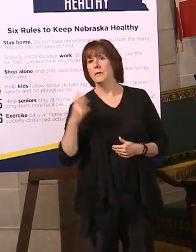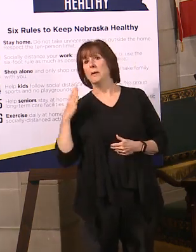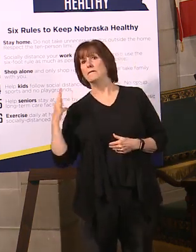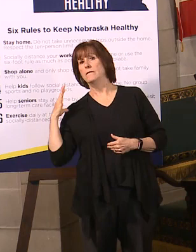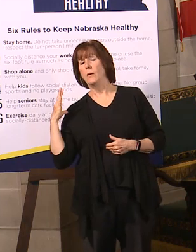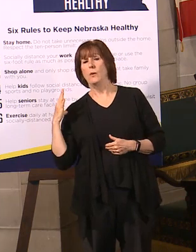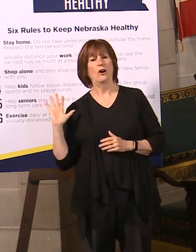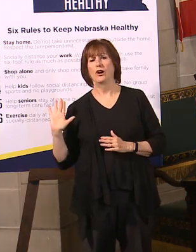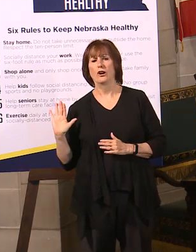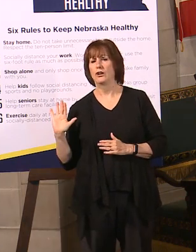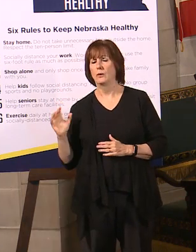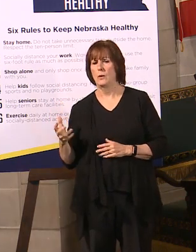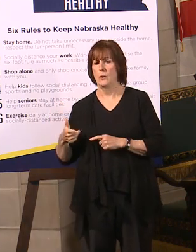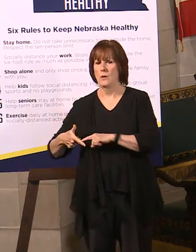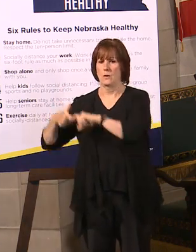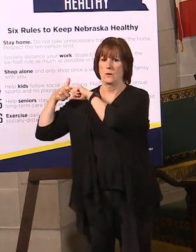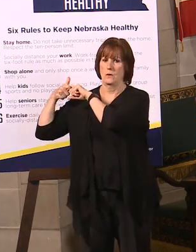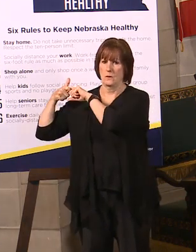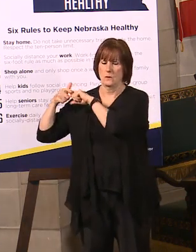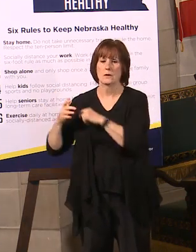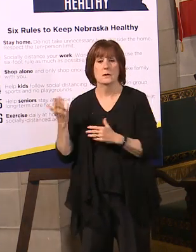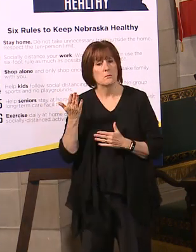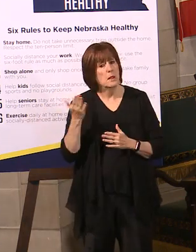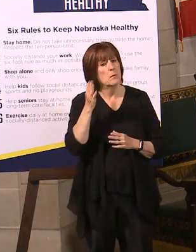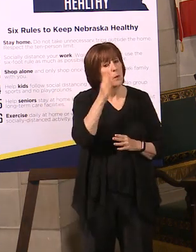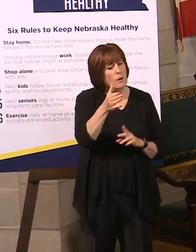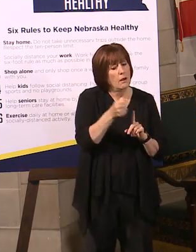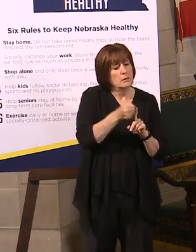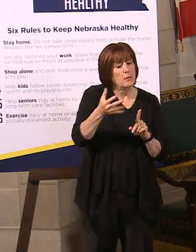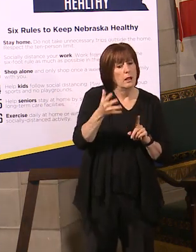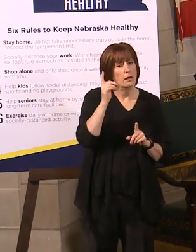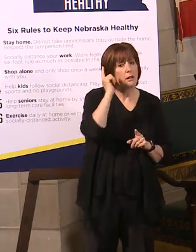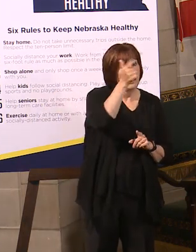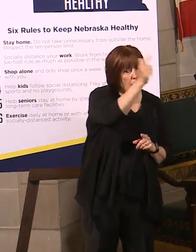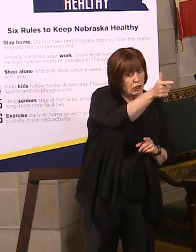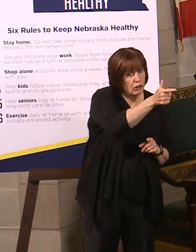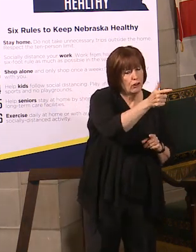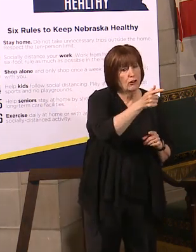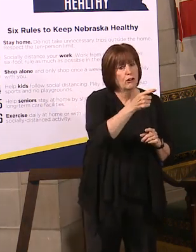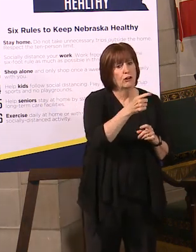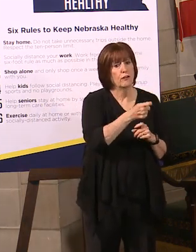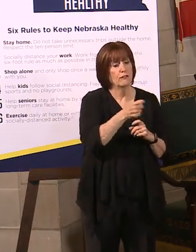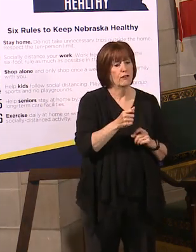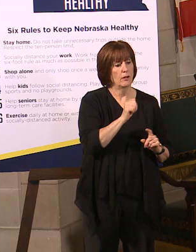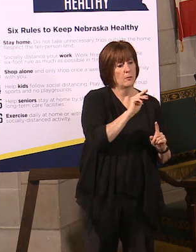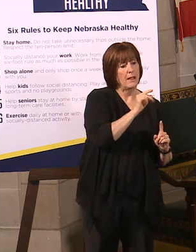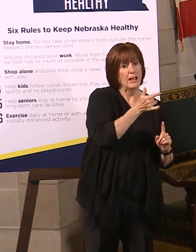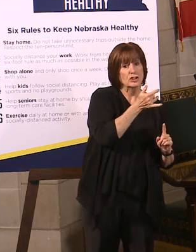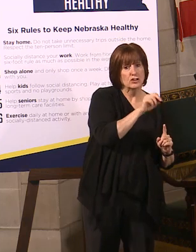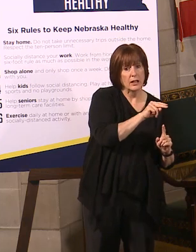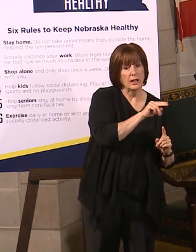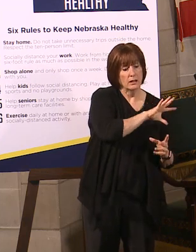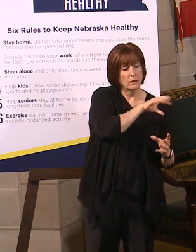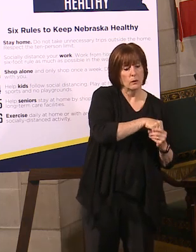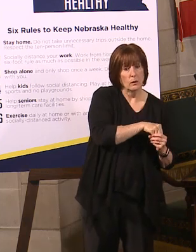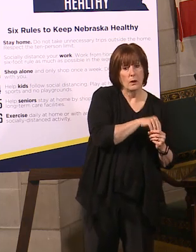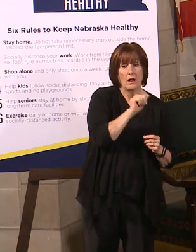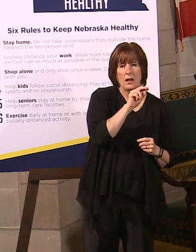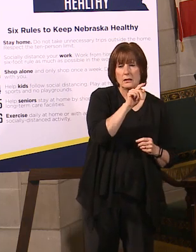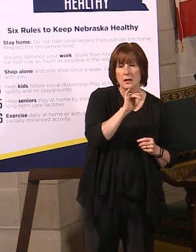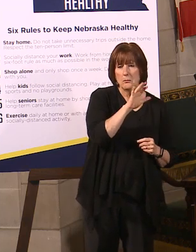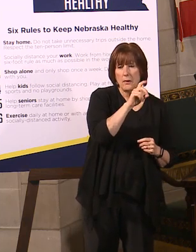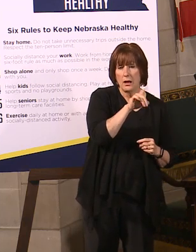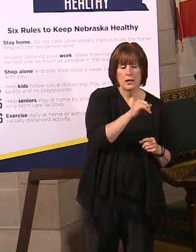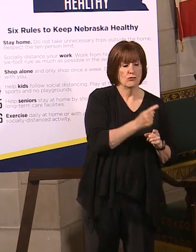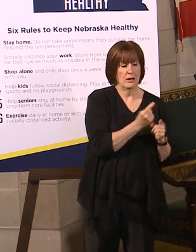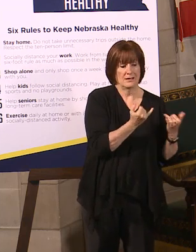So while we may look at expanding what we're doing, the types of testing we're doing from the antigen to include the antibody test, at this point, we're not